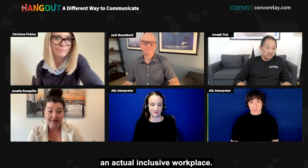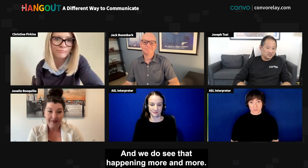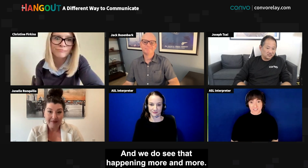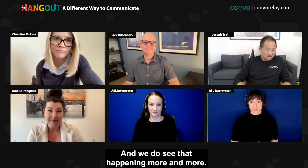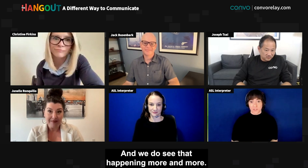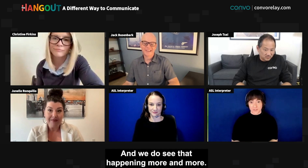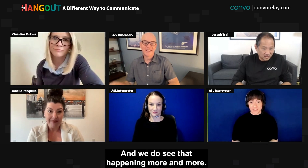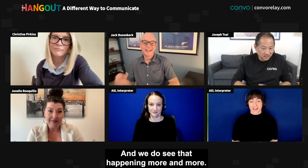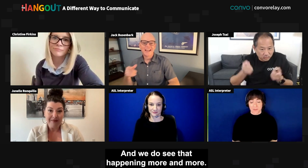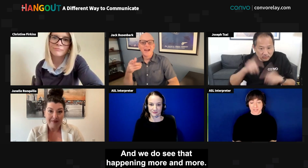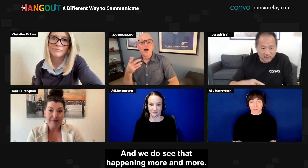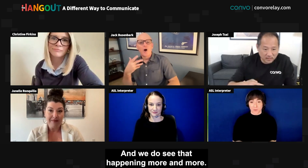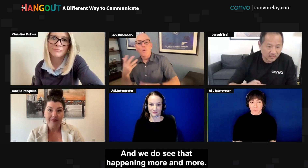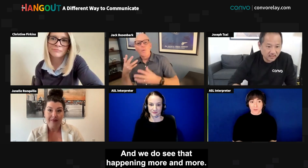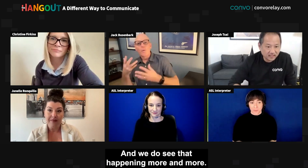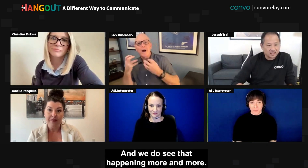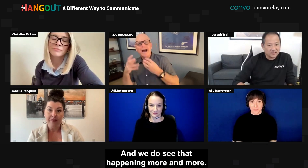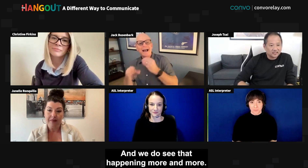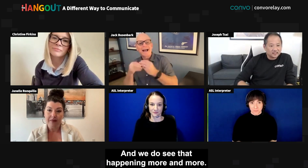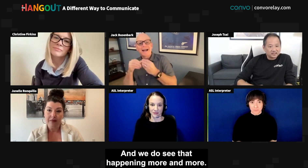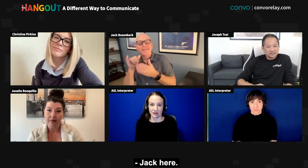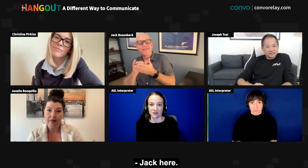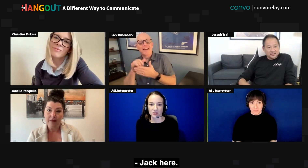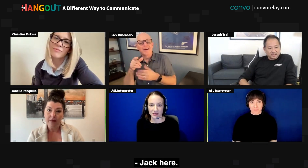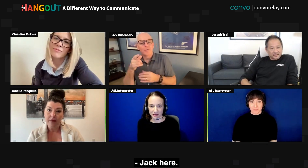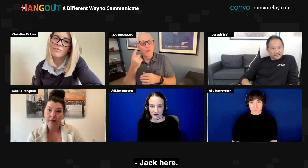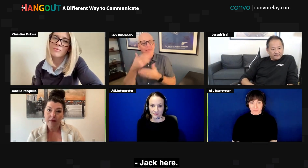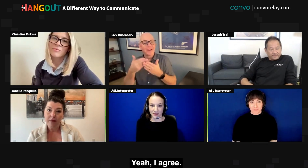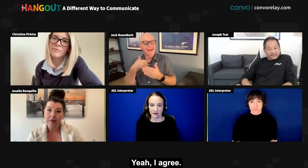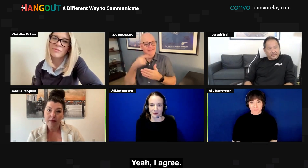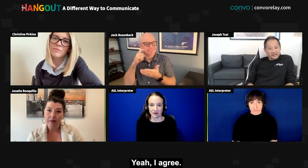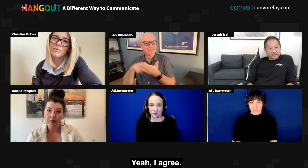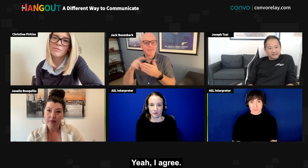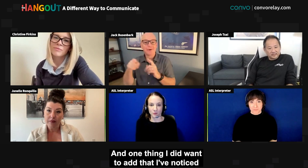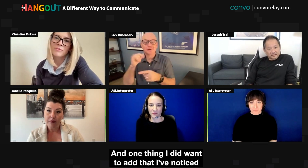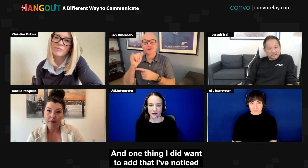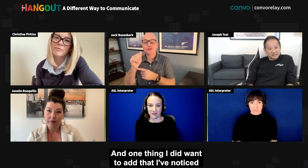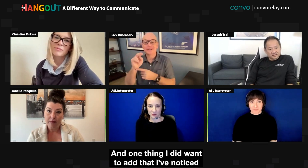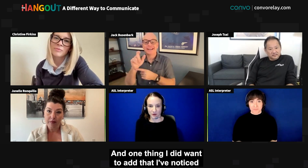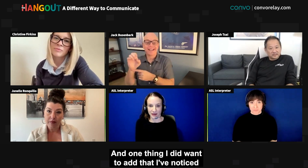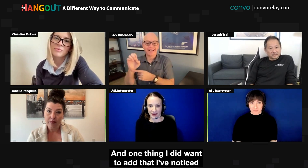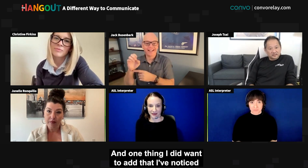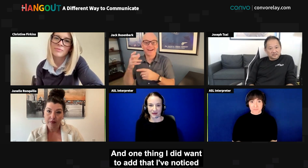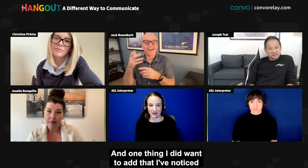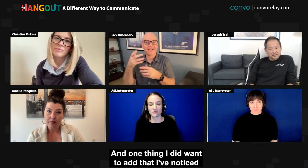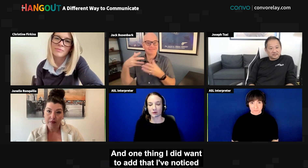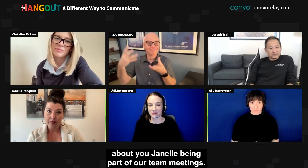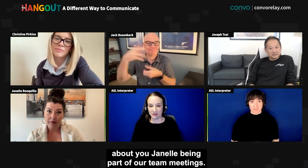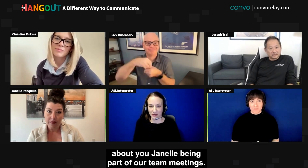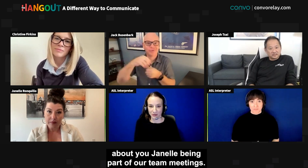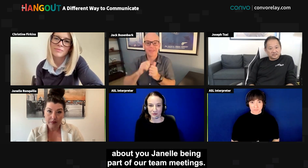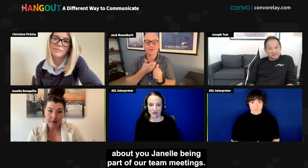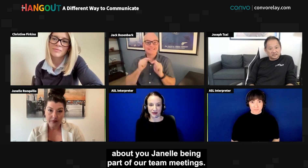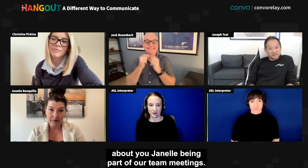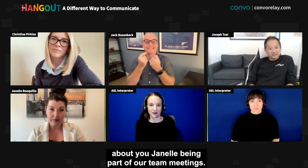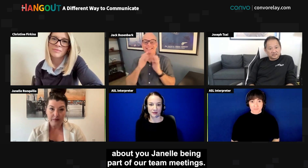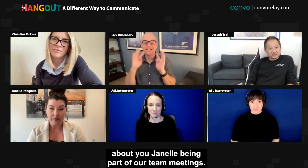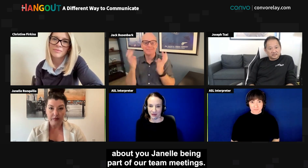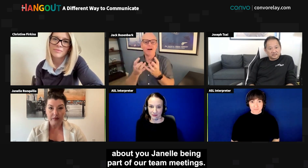workplace. And we do see that happening more and more. Jack here. Yeah, I agree. One thing I did want to add that I've noticed about you, Janelle, being a